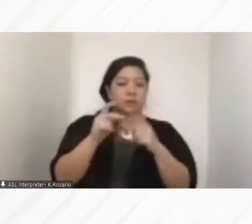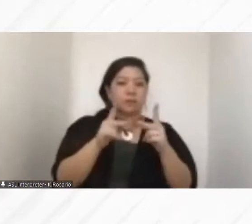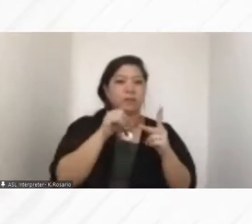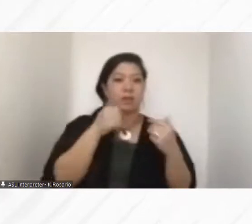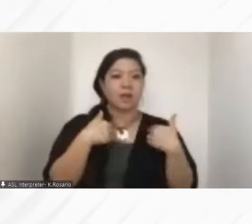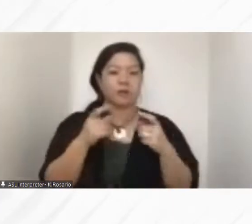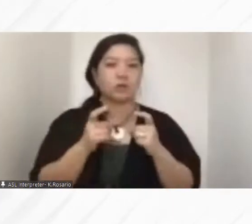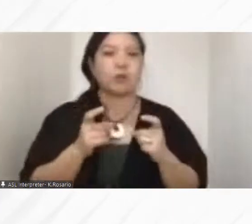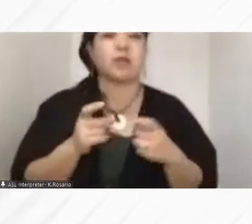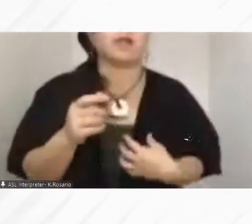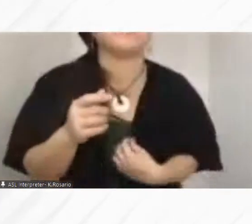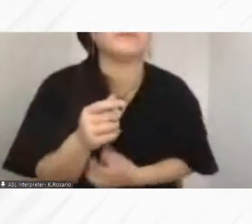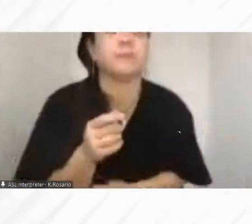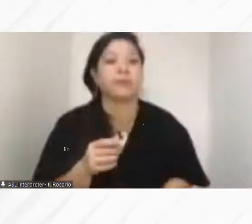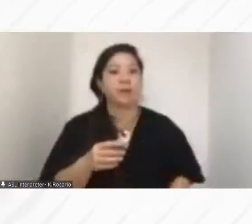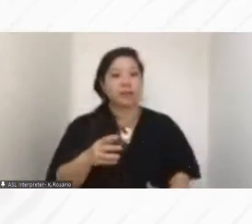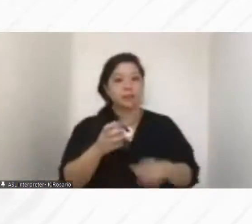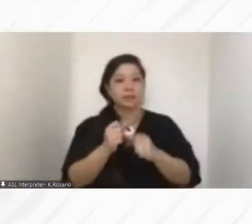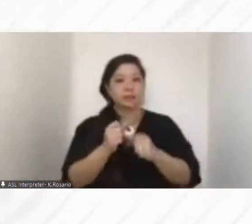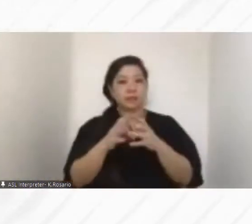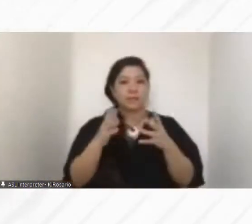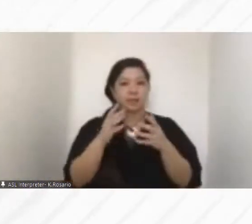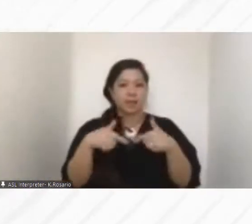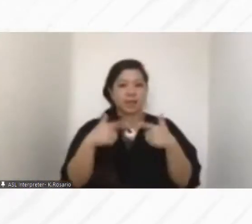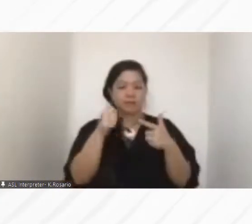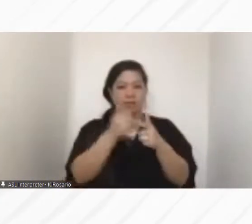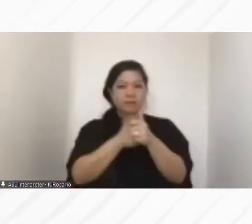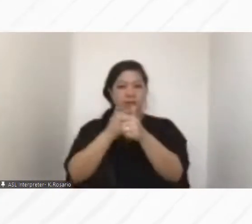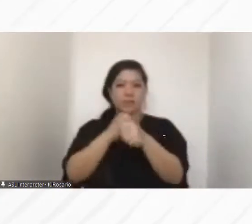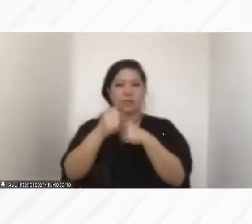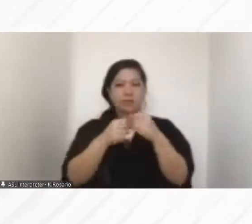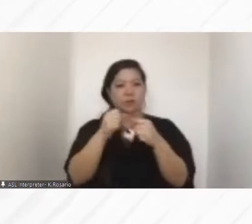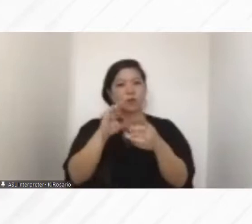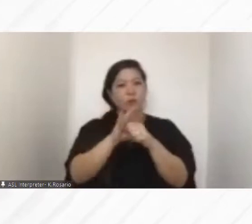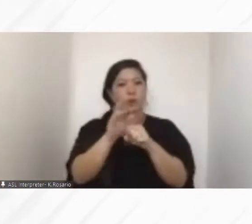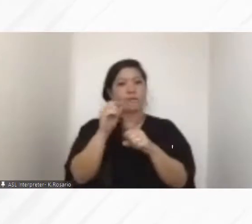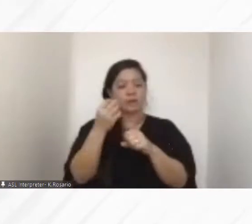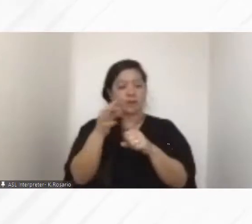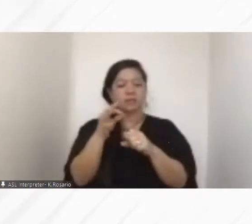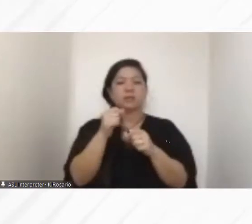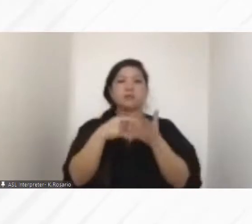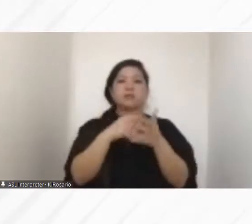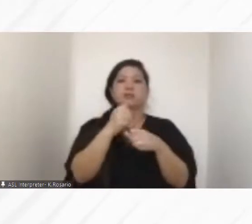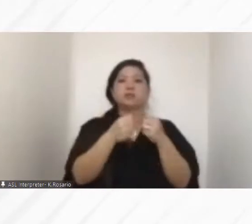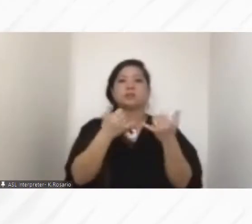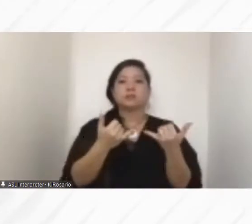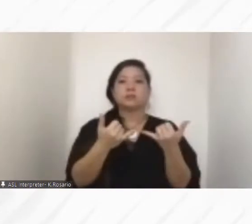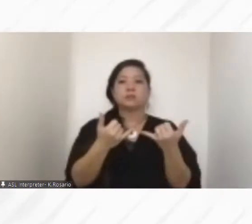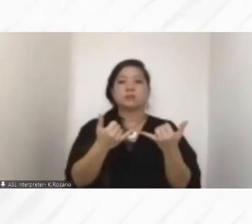and it takes twice as many lives every single year as COVID-19 will this year.